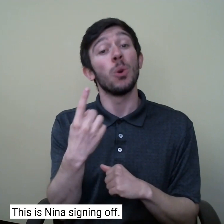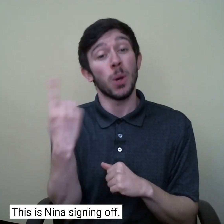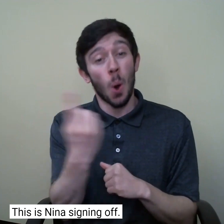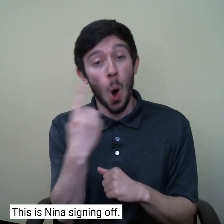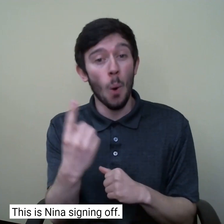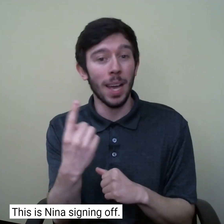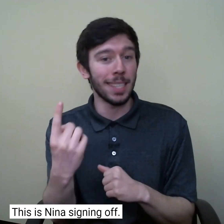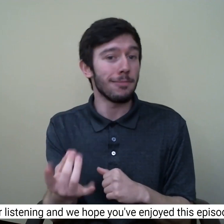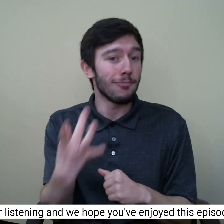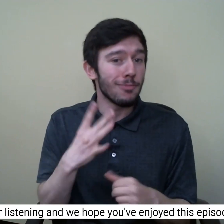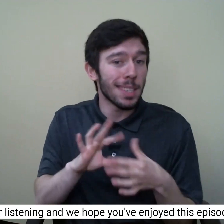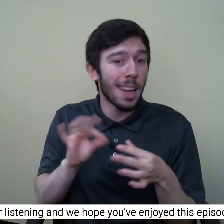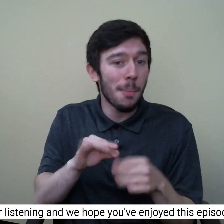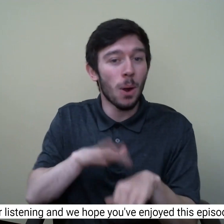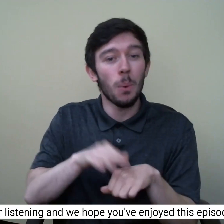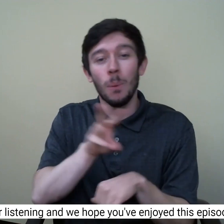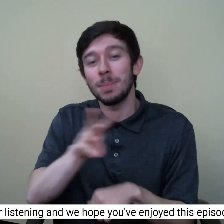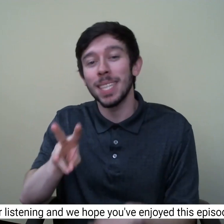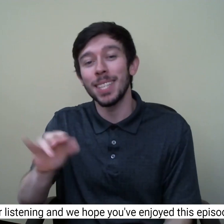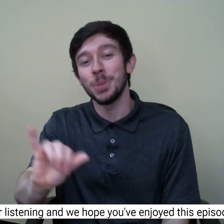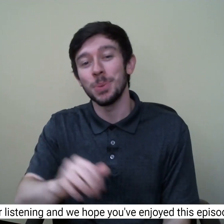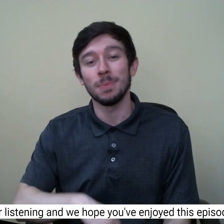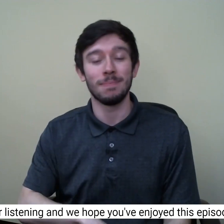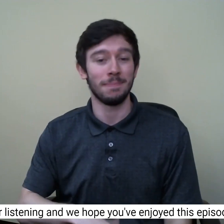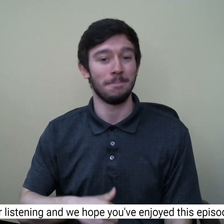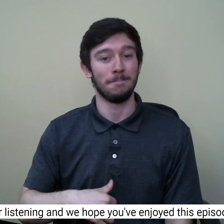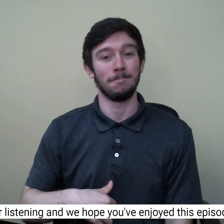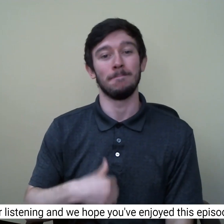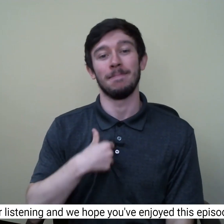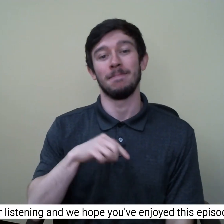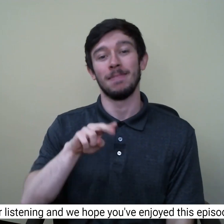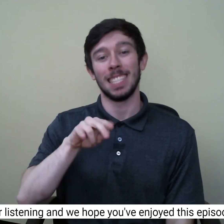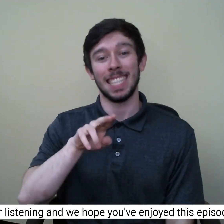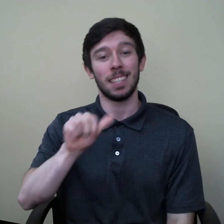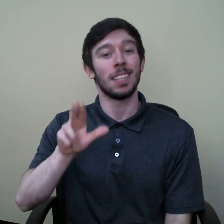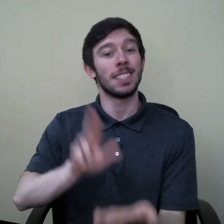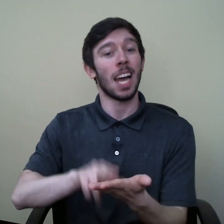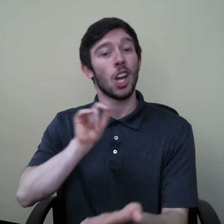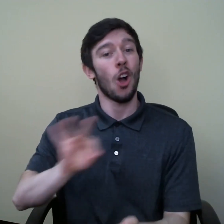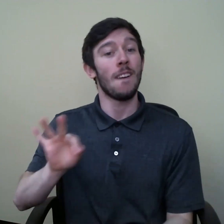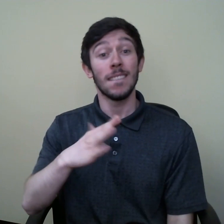off. Thank you so much for listening, and we hope you've enjoyed this episode.